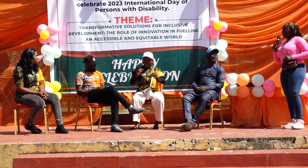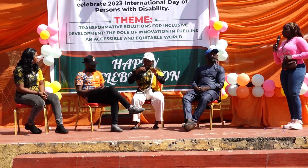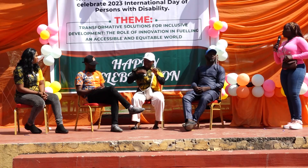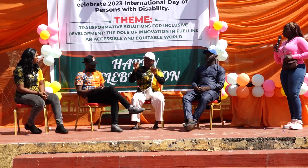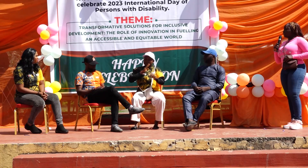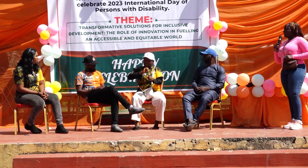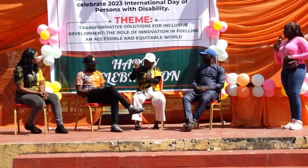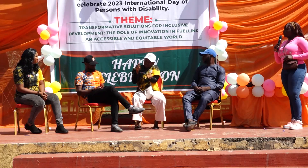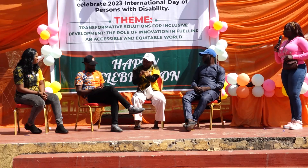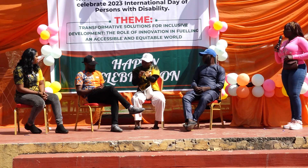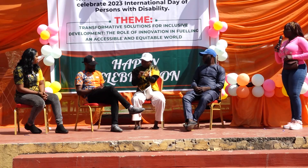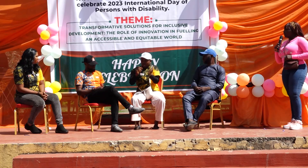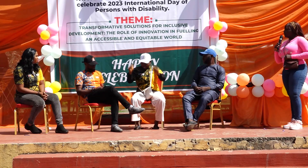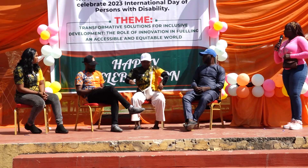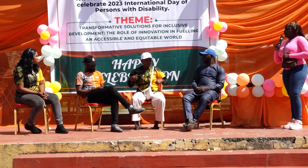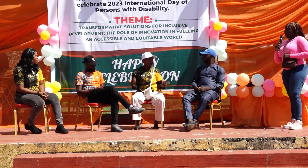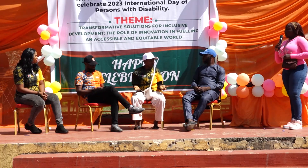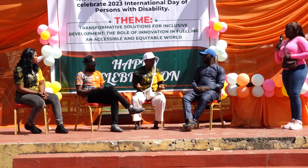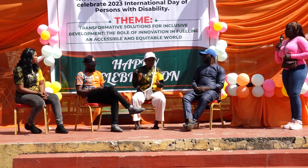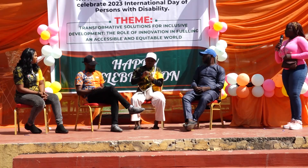of us are very good with chemistry.